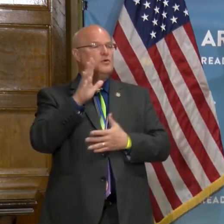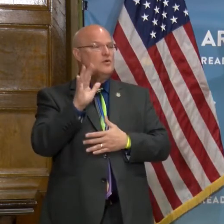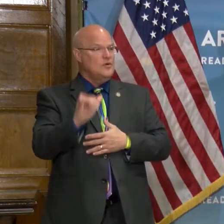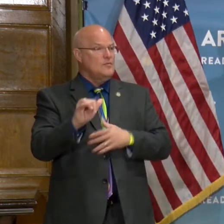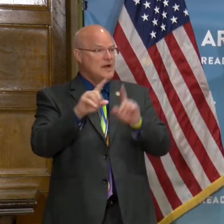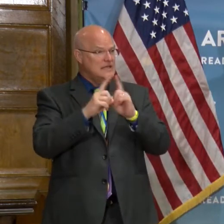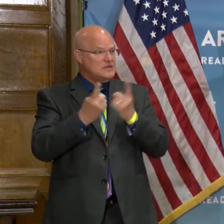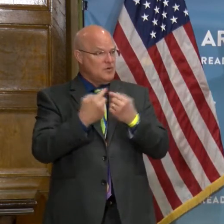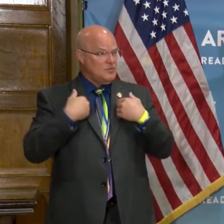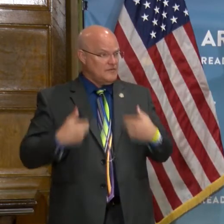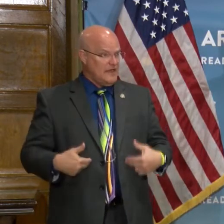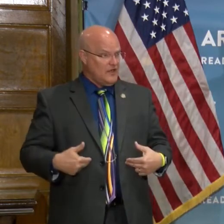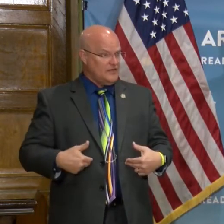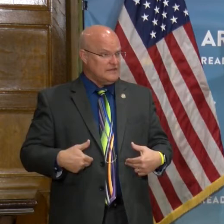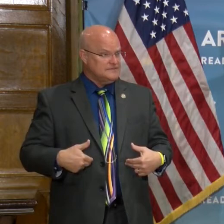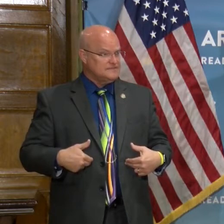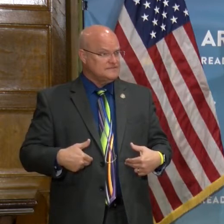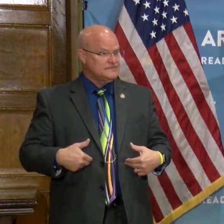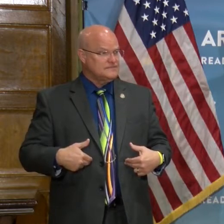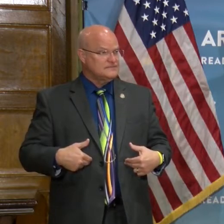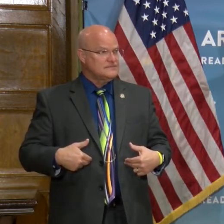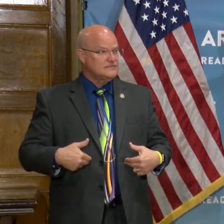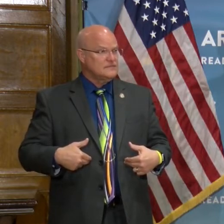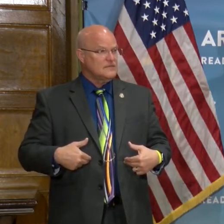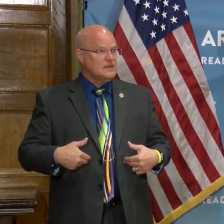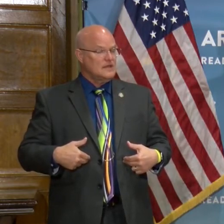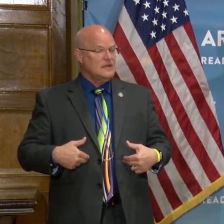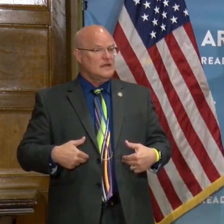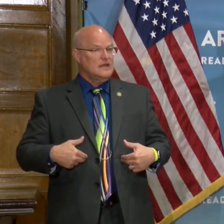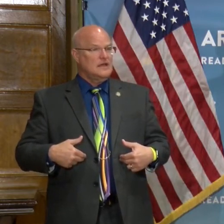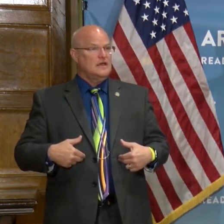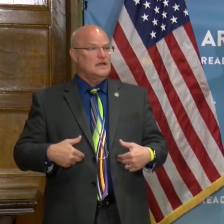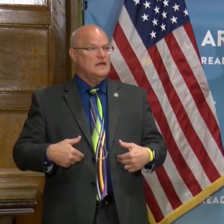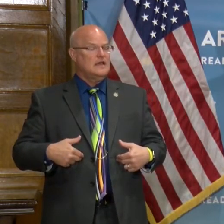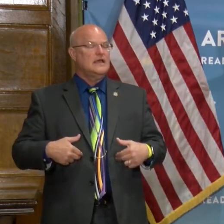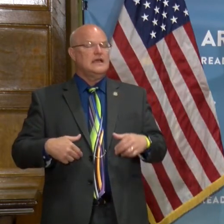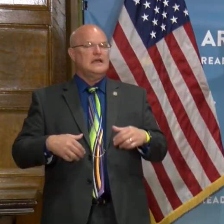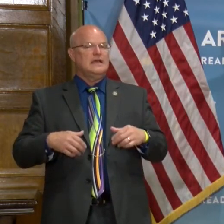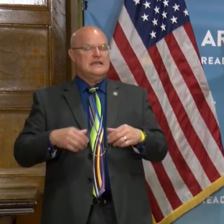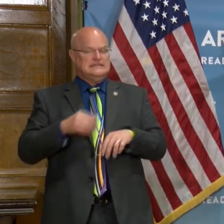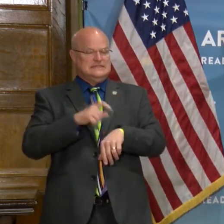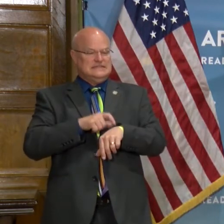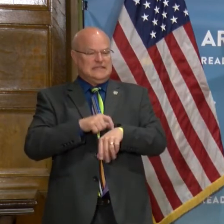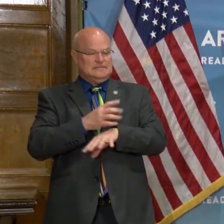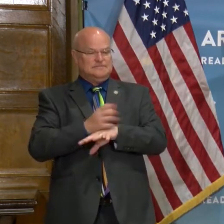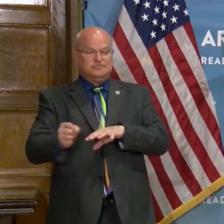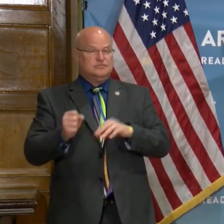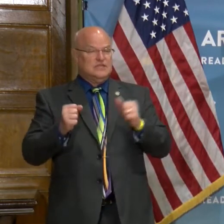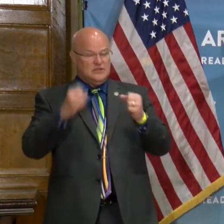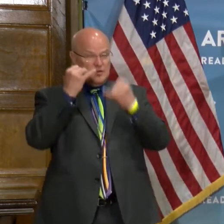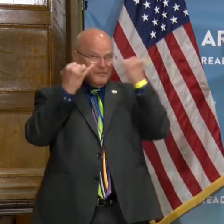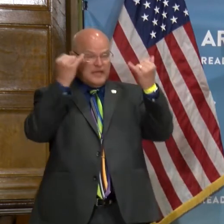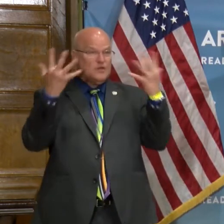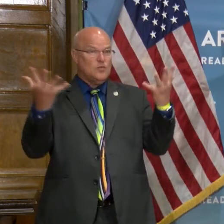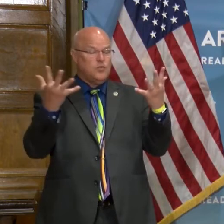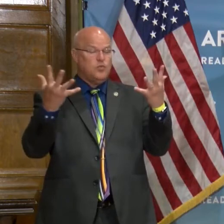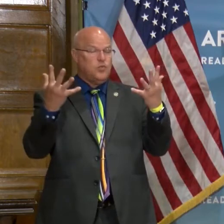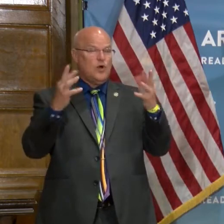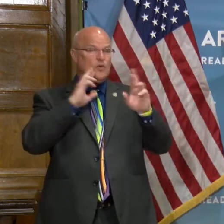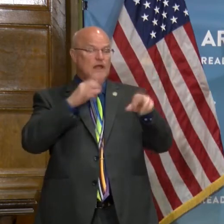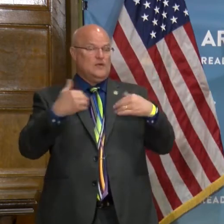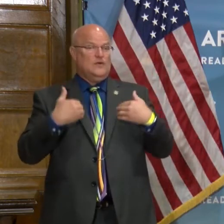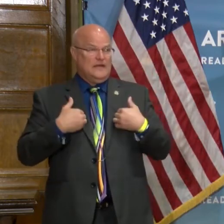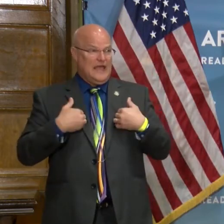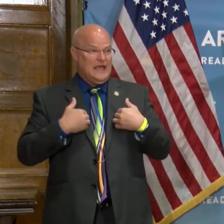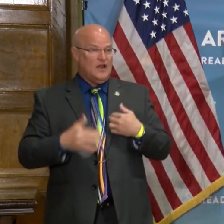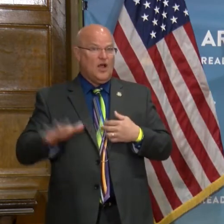by the Department of Health. None of that was done in this case. It's out of time. Can you imagine what reaction we would have